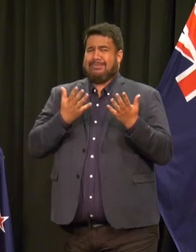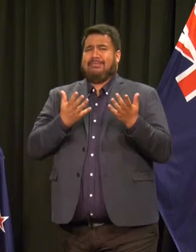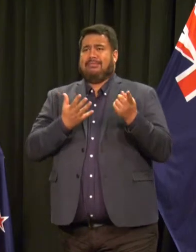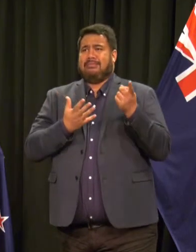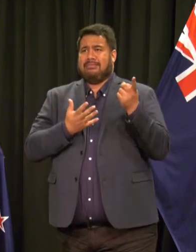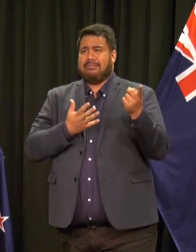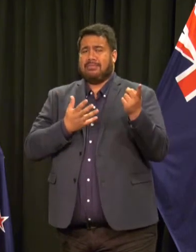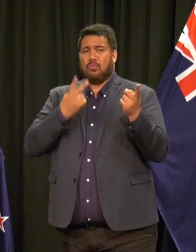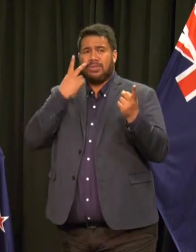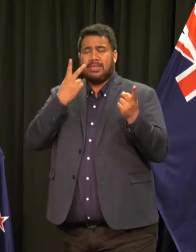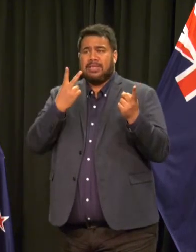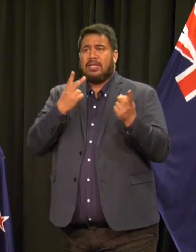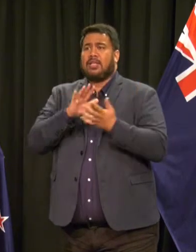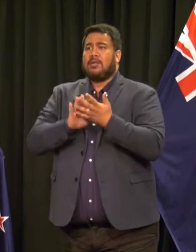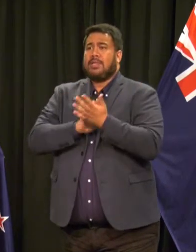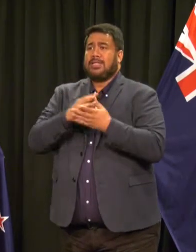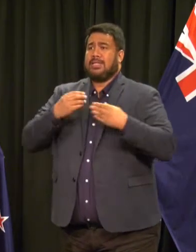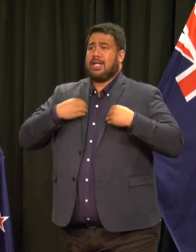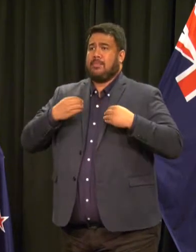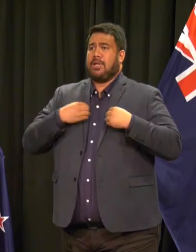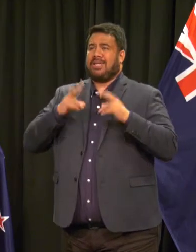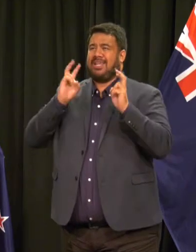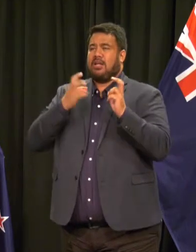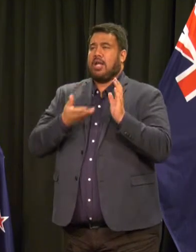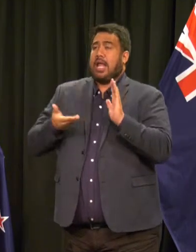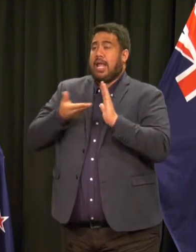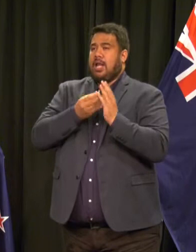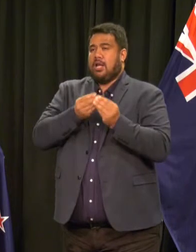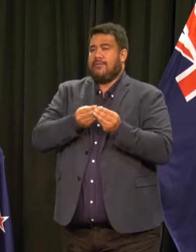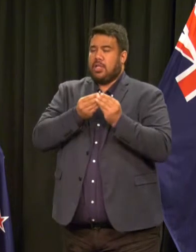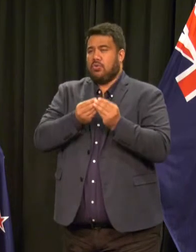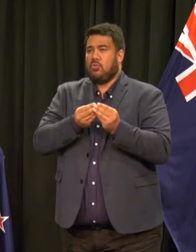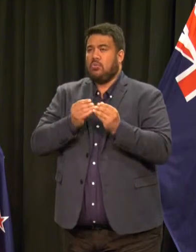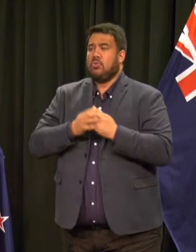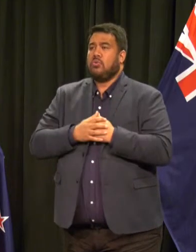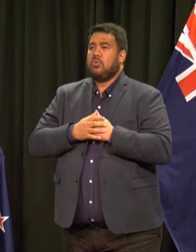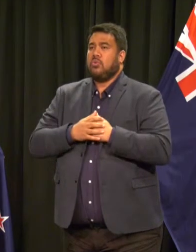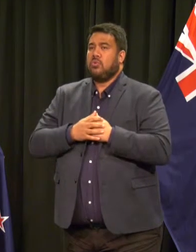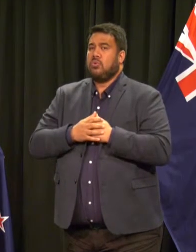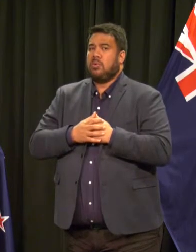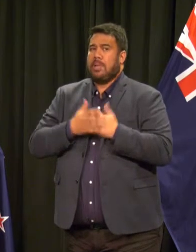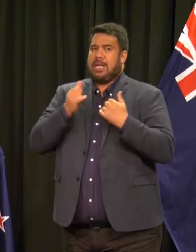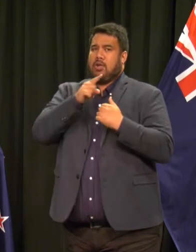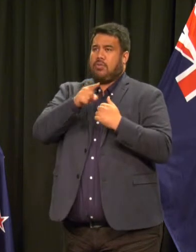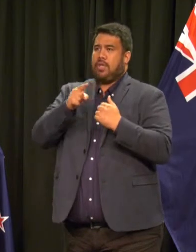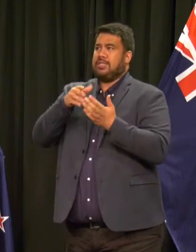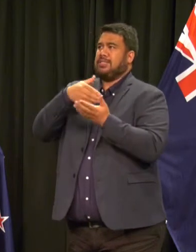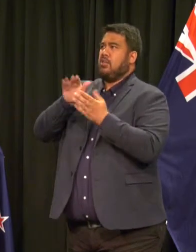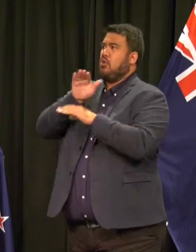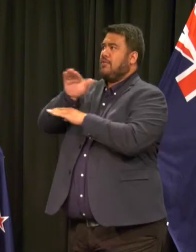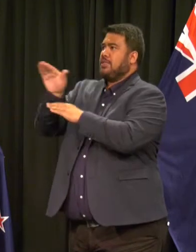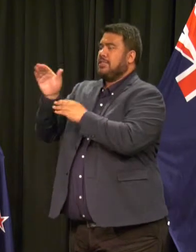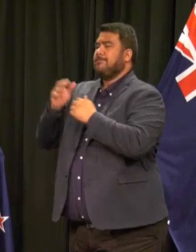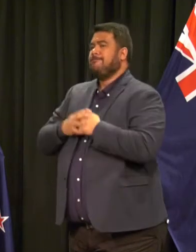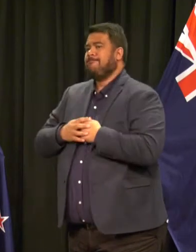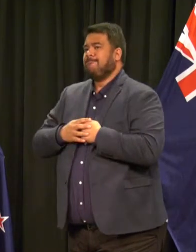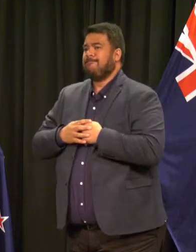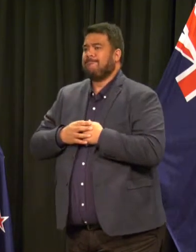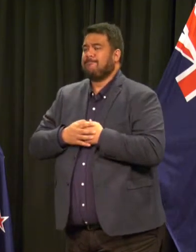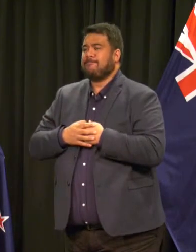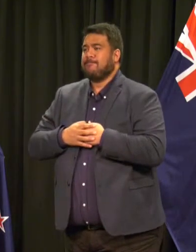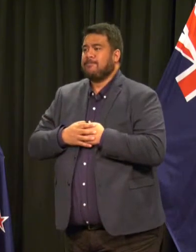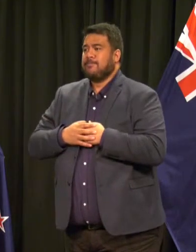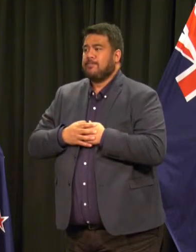value company, an operation like that, going now onto offshore ownership. How are we ever going to make